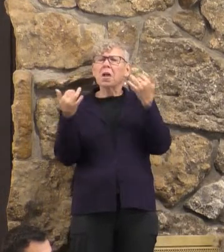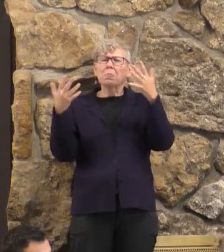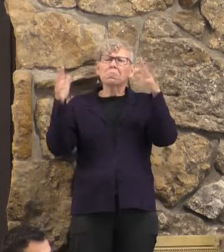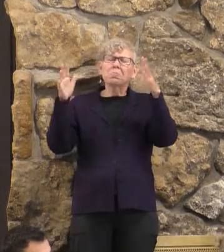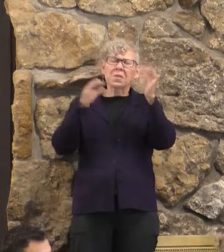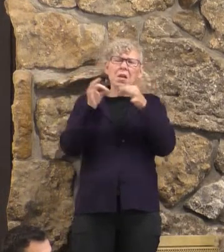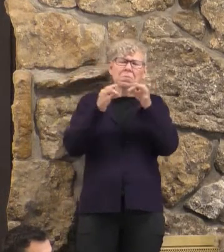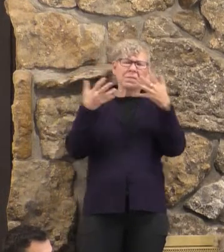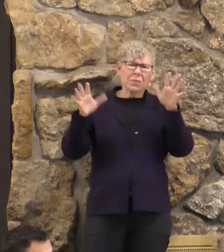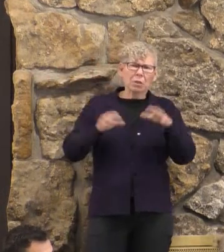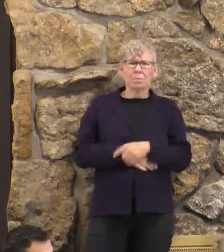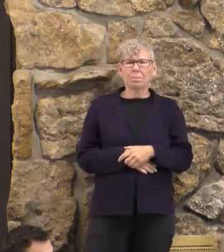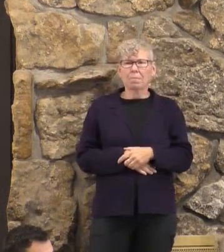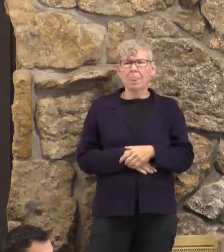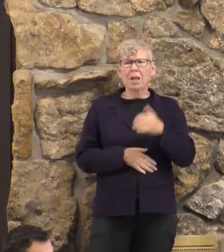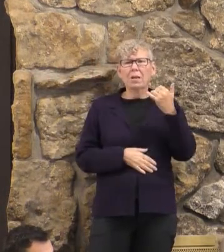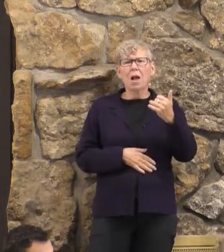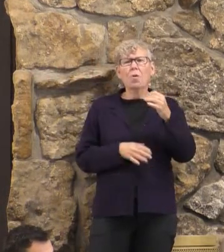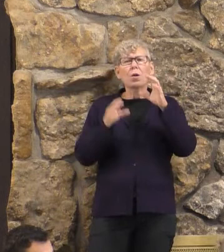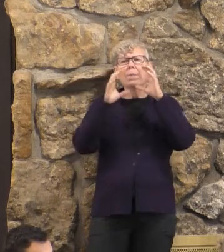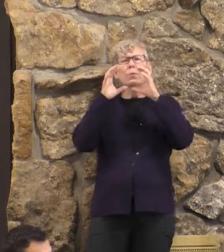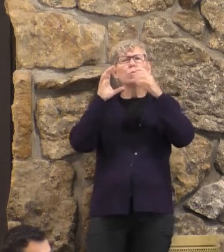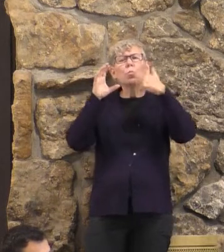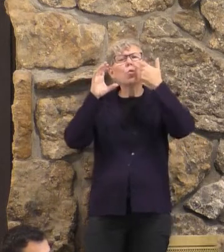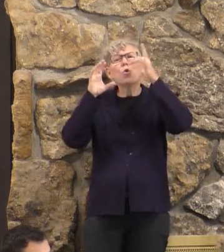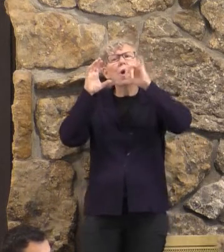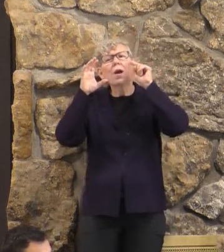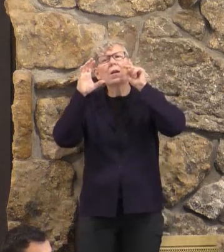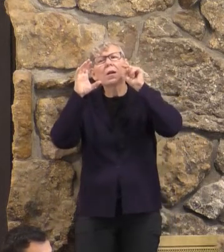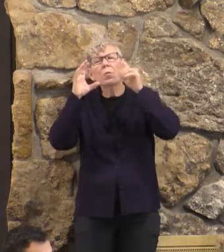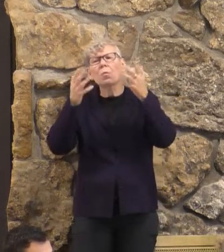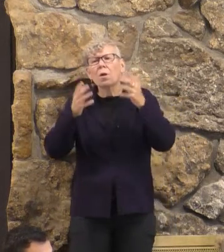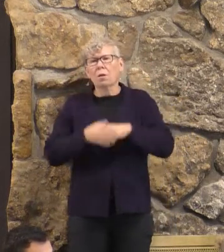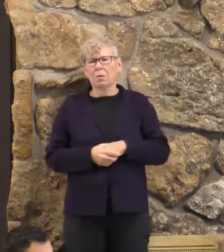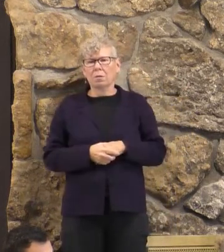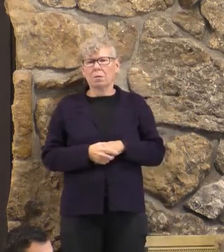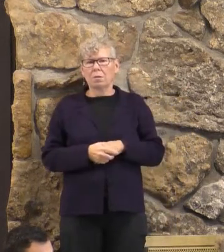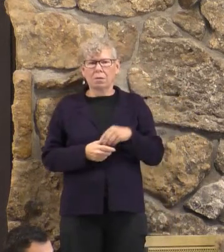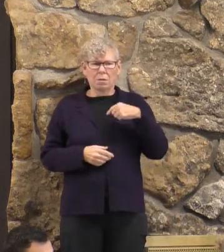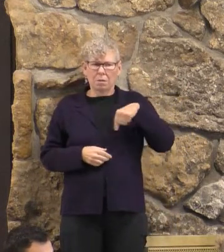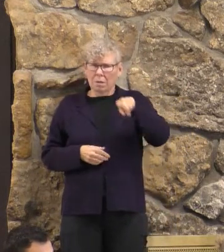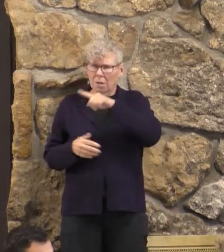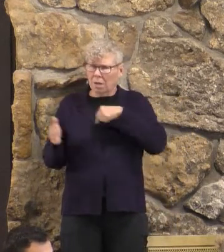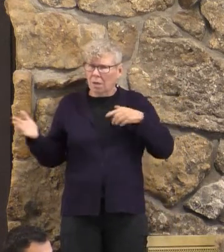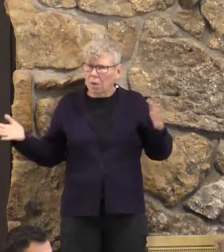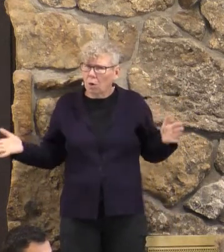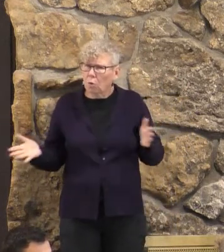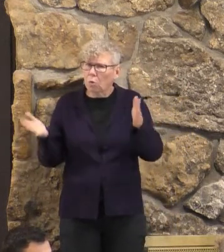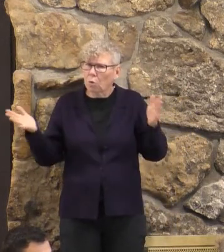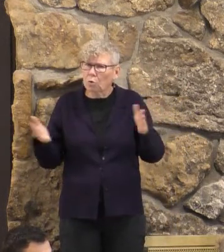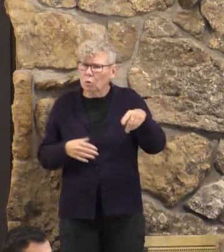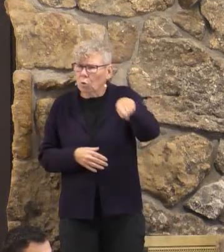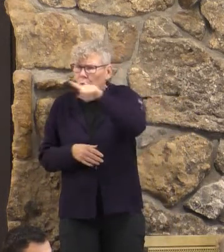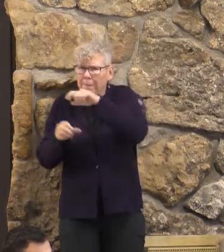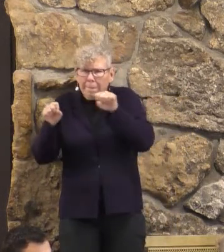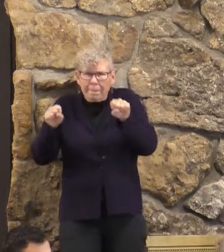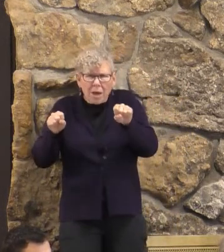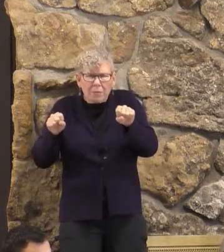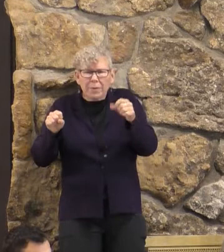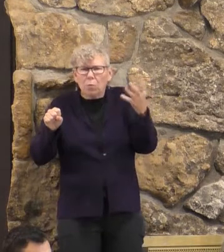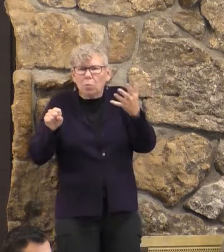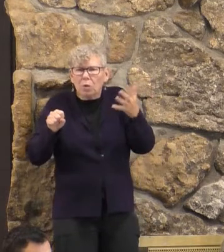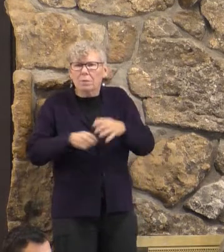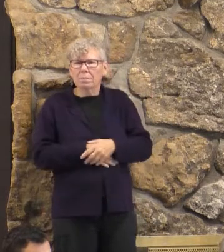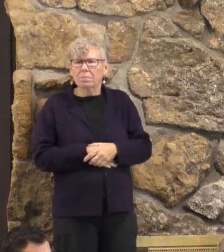like. But I would absolutely encourage you guys, if possible, maybe call up